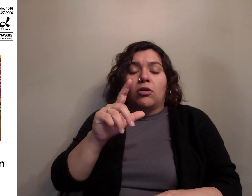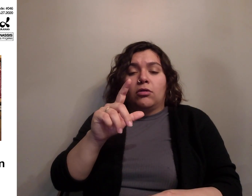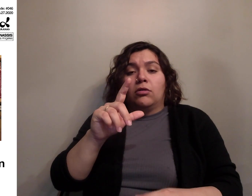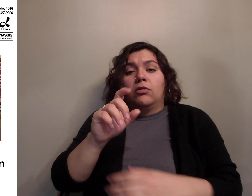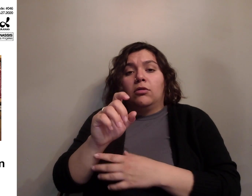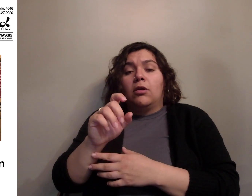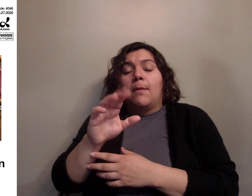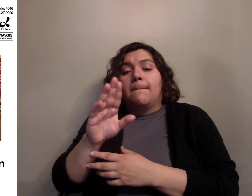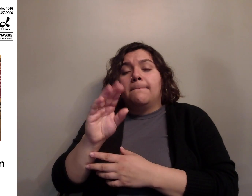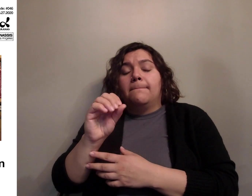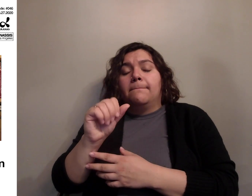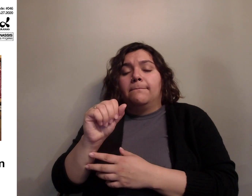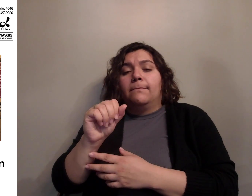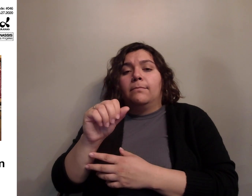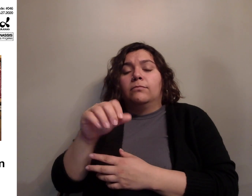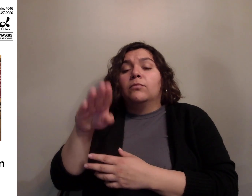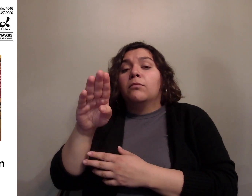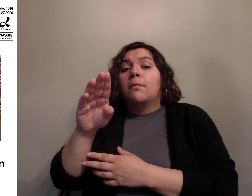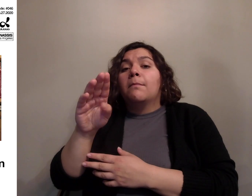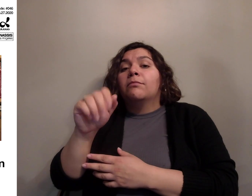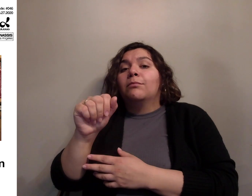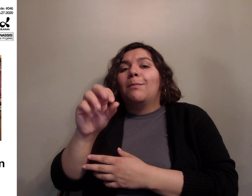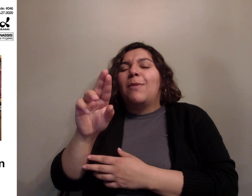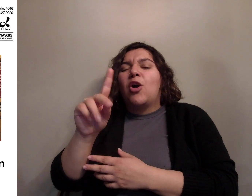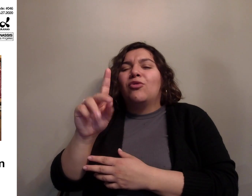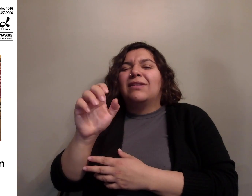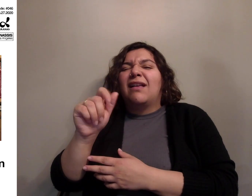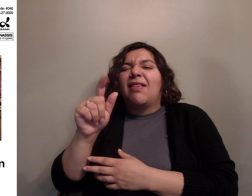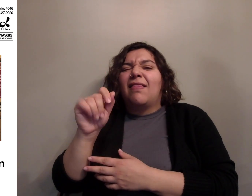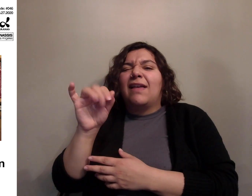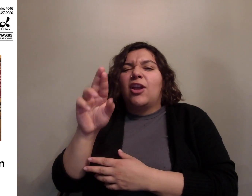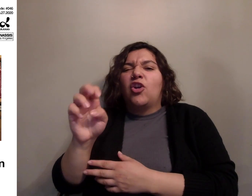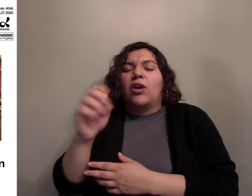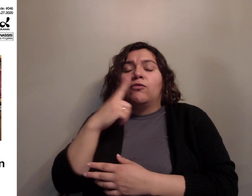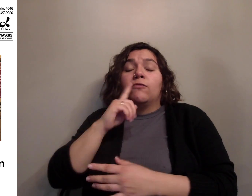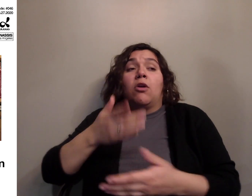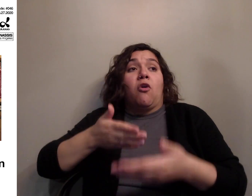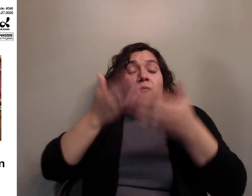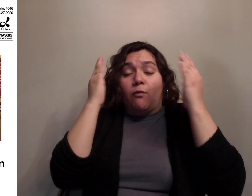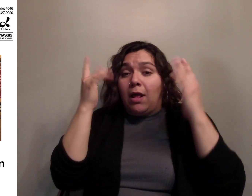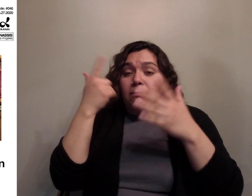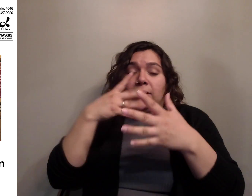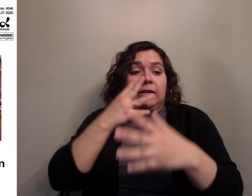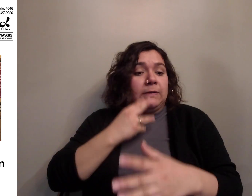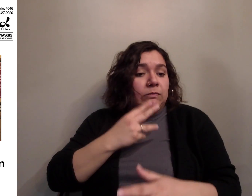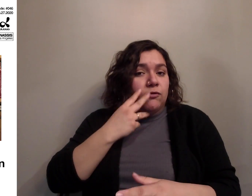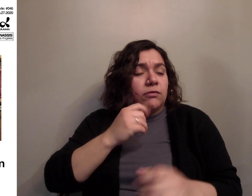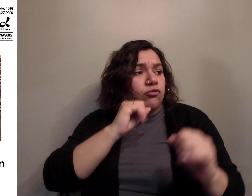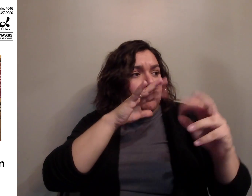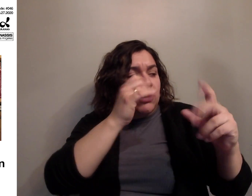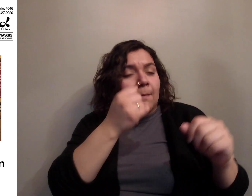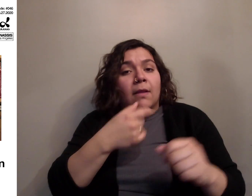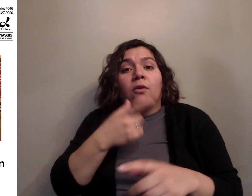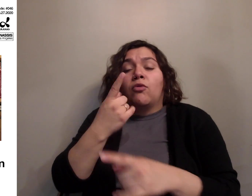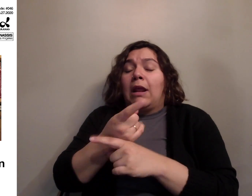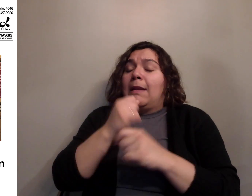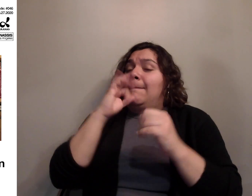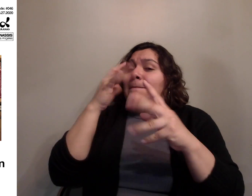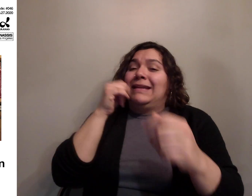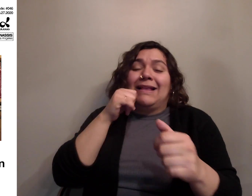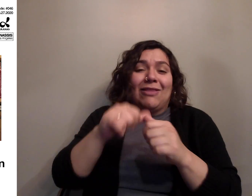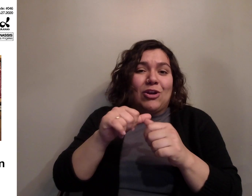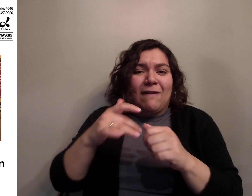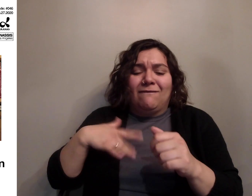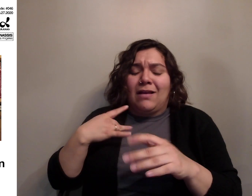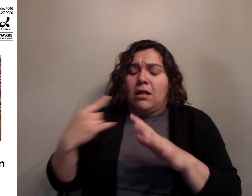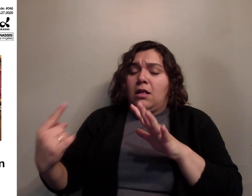Charles Baudelaire. And Baudelaire was absolutely overwhelmed by the experience. He wrote this fantastic letter, talking